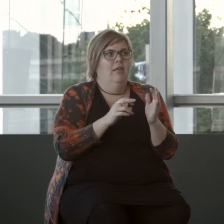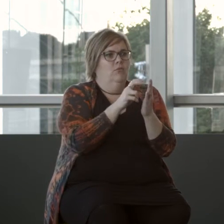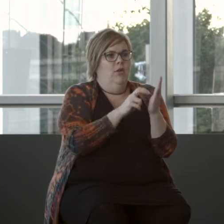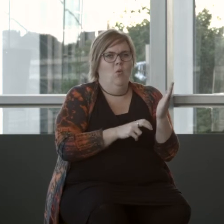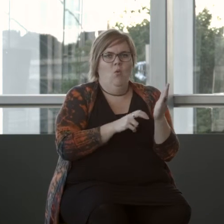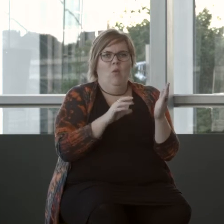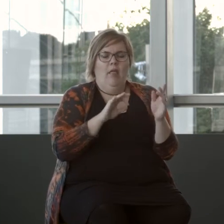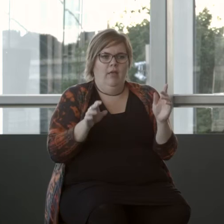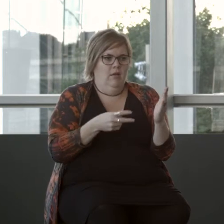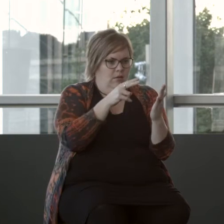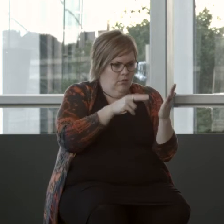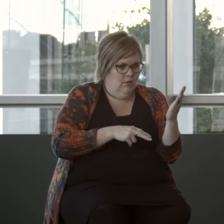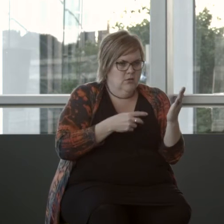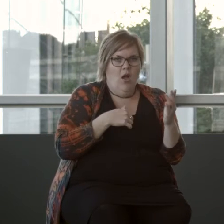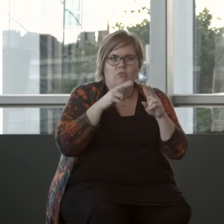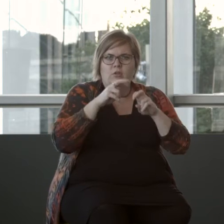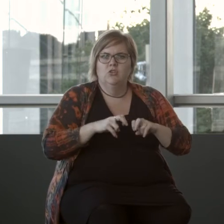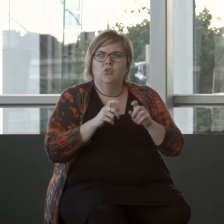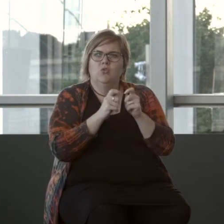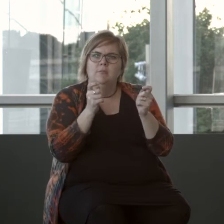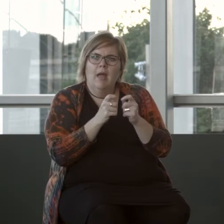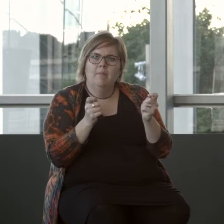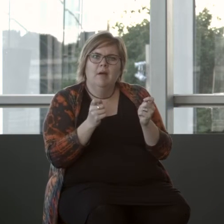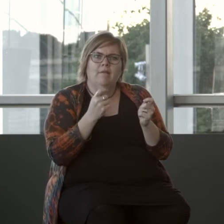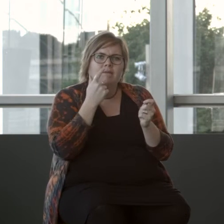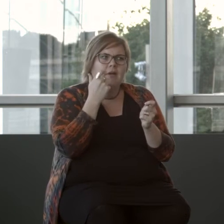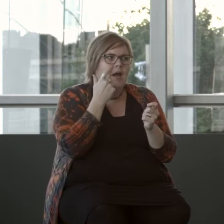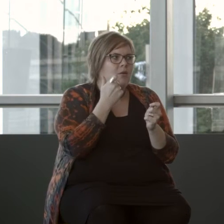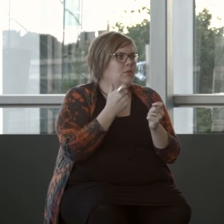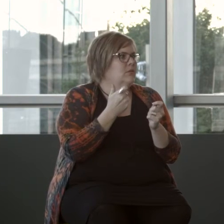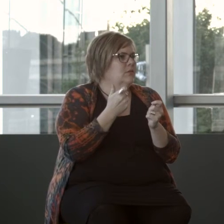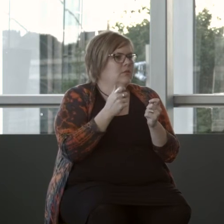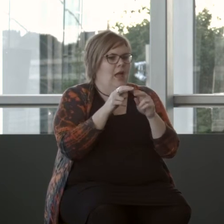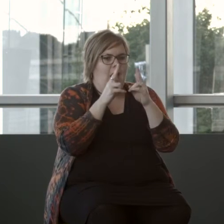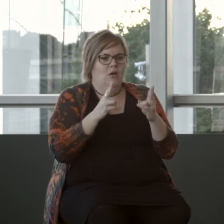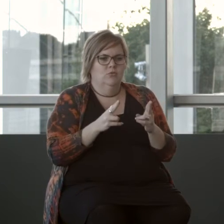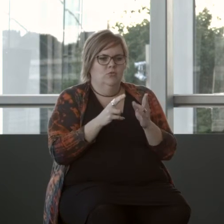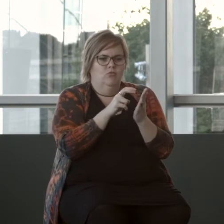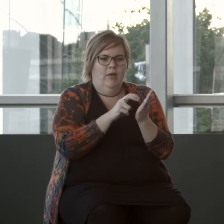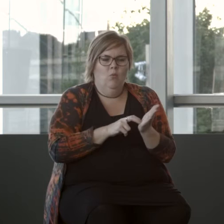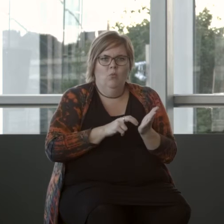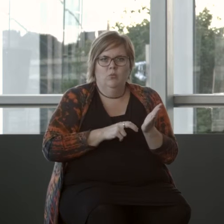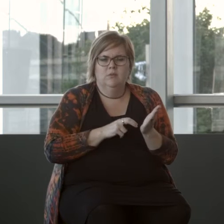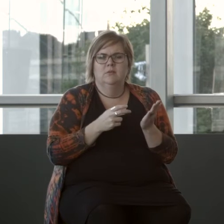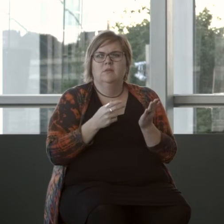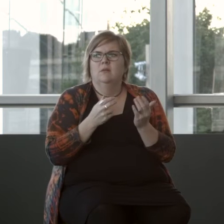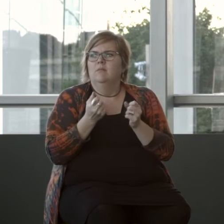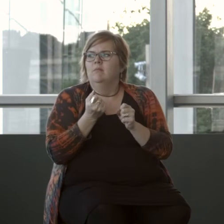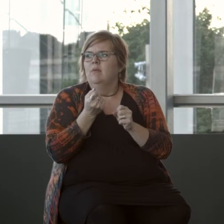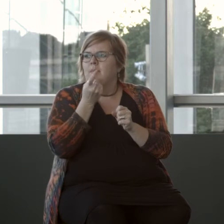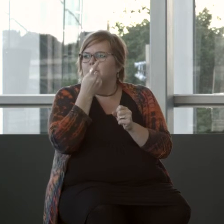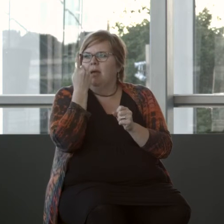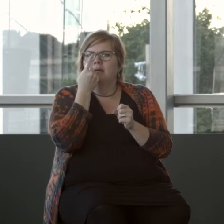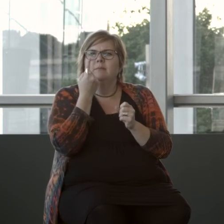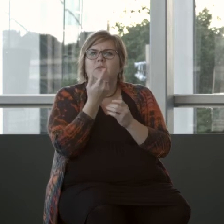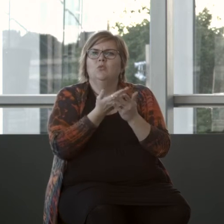so I researched in newspapers and found what I could and in the records of the house and made up a story. And in some ways